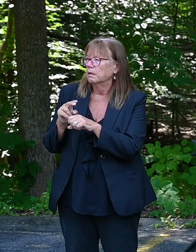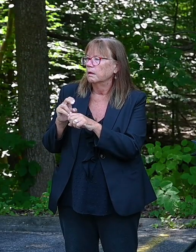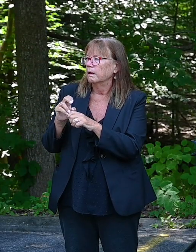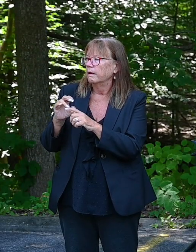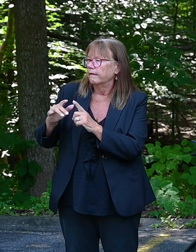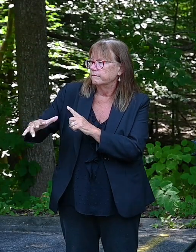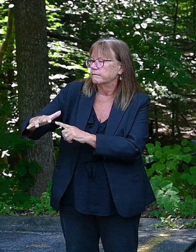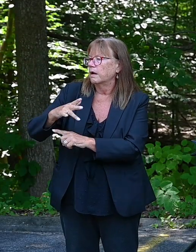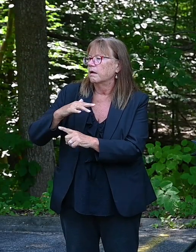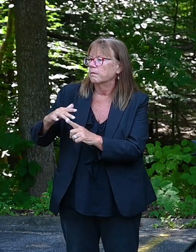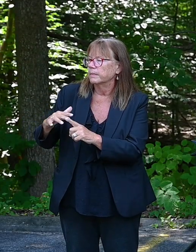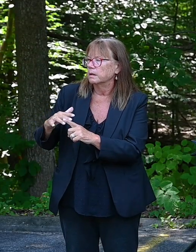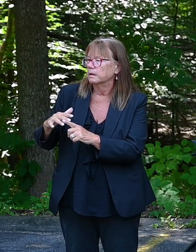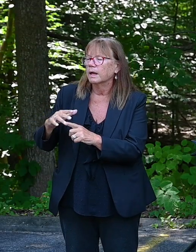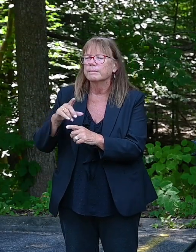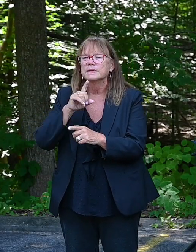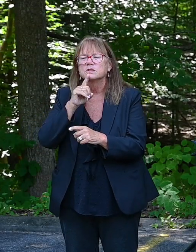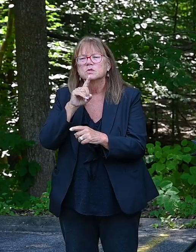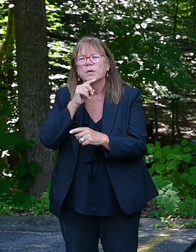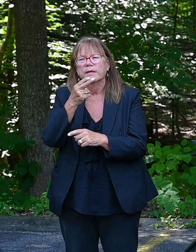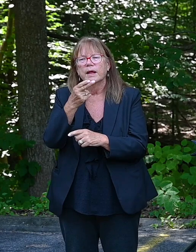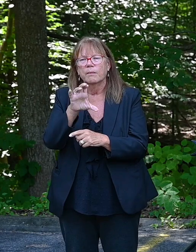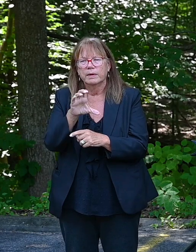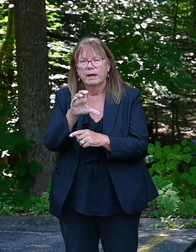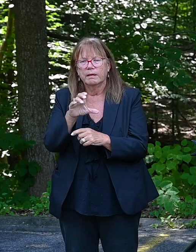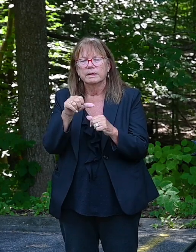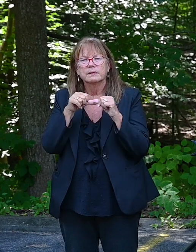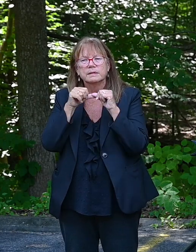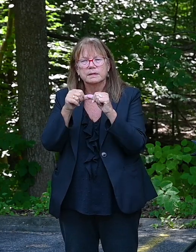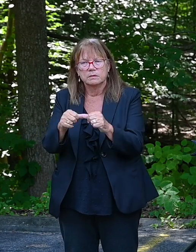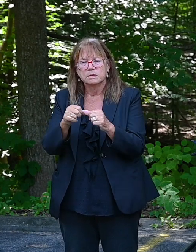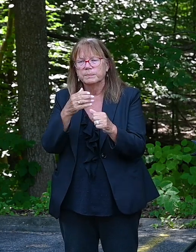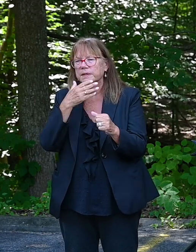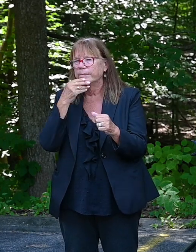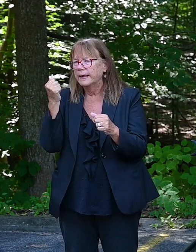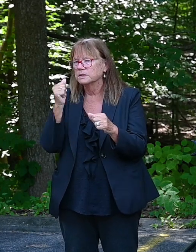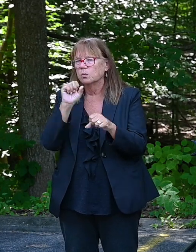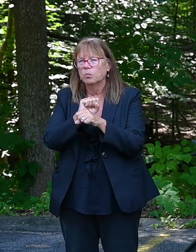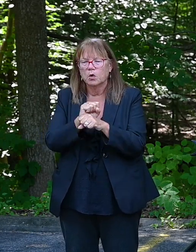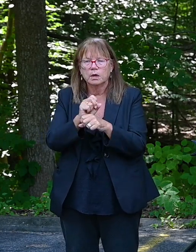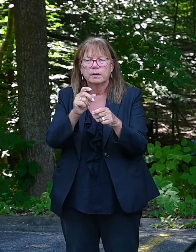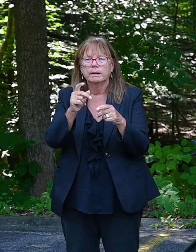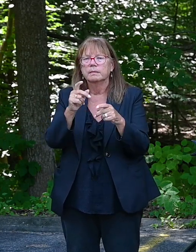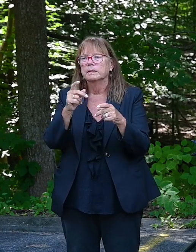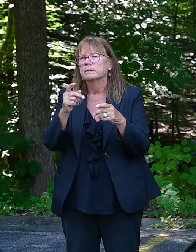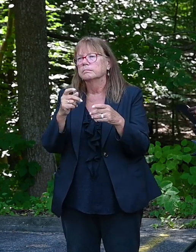very best place to live, work, play, grow, and thrive for all. Thank you.